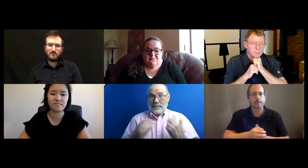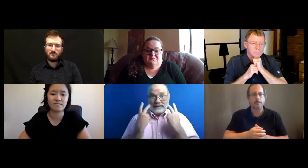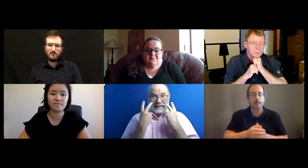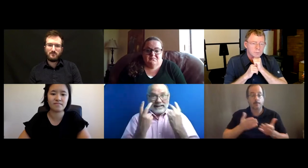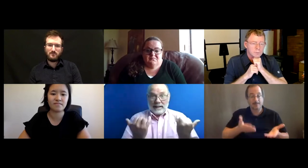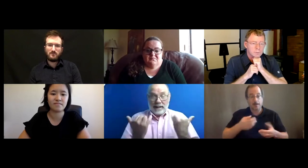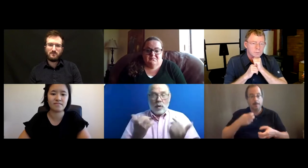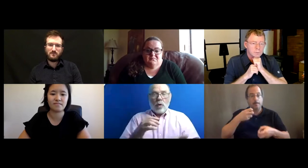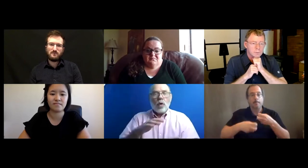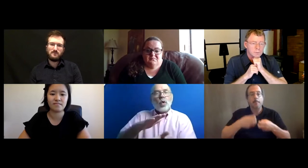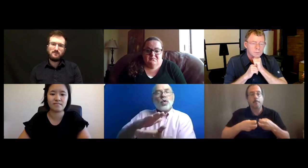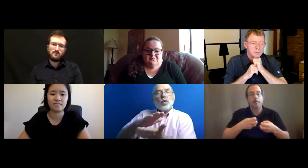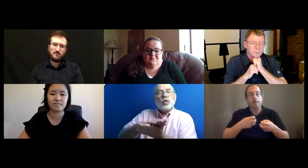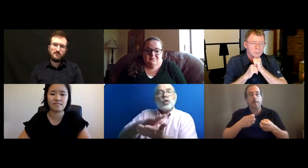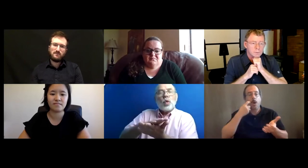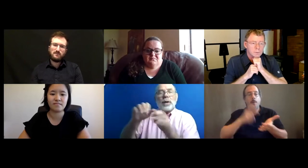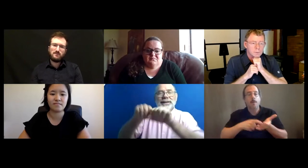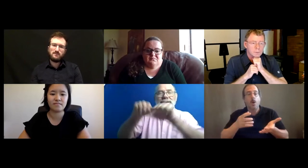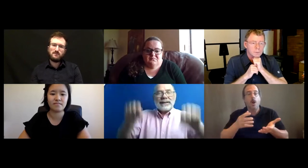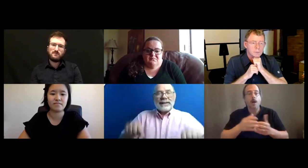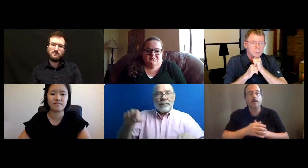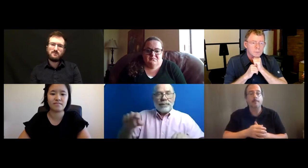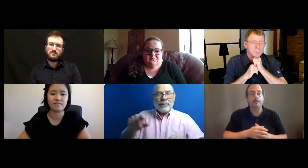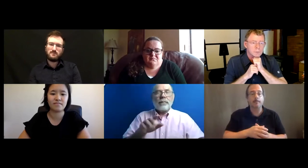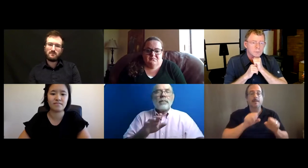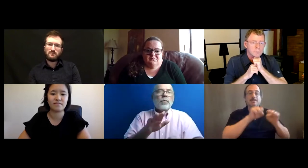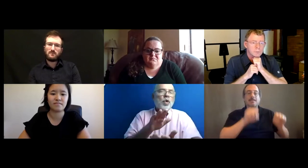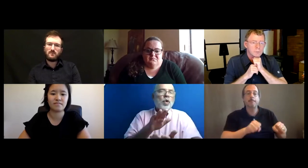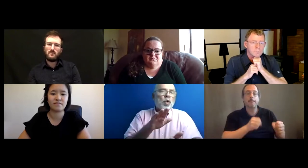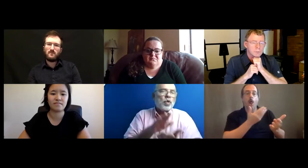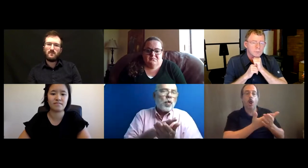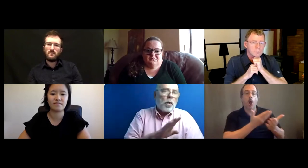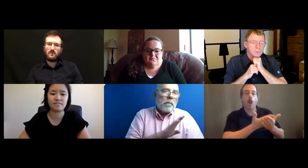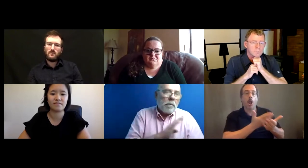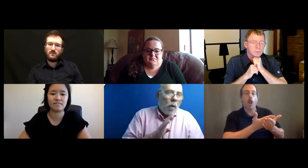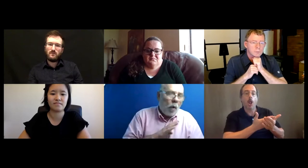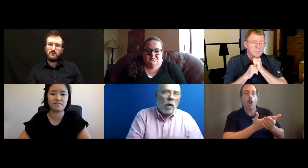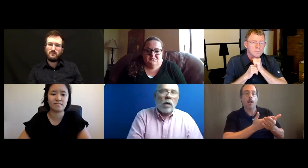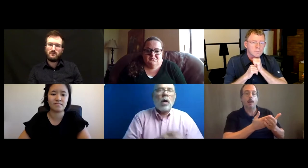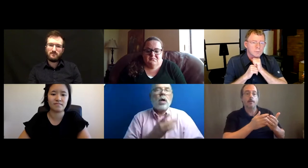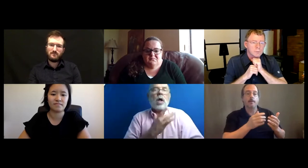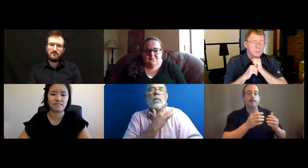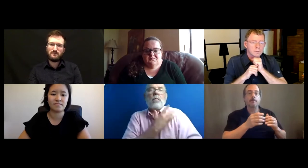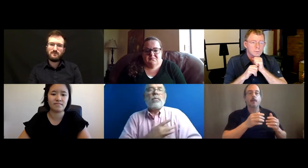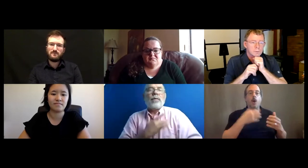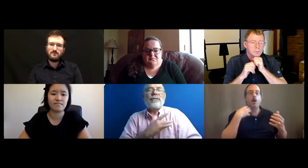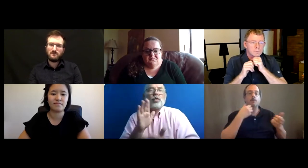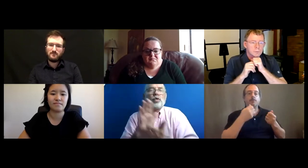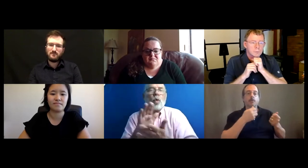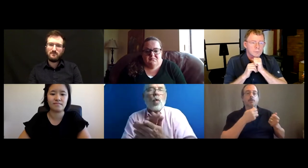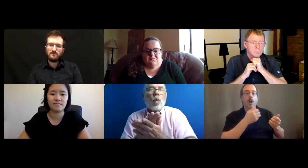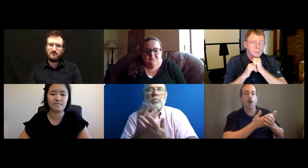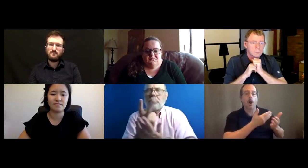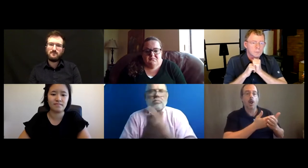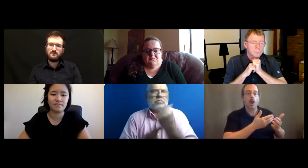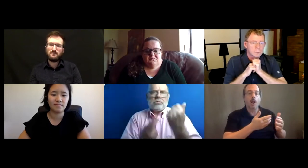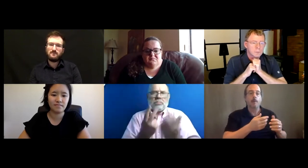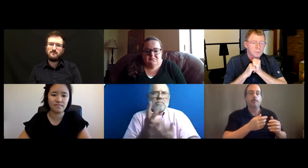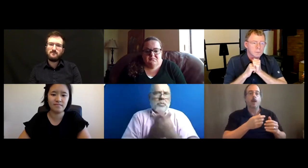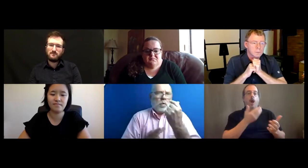employment services. The problem, however, that I'm seeing lies within the school system, whether it's within the provincial and